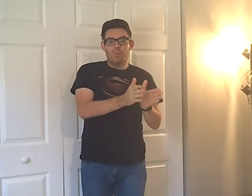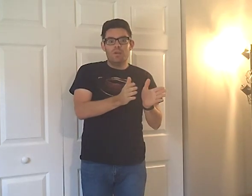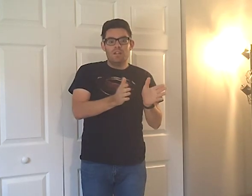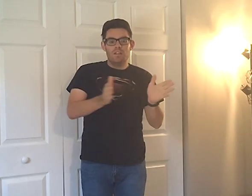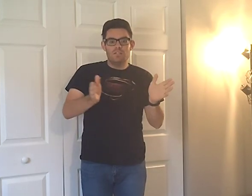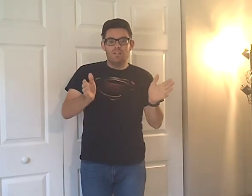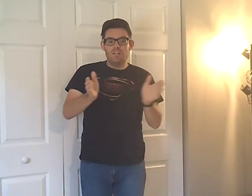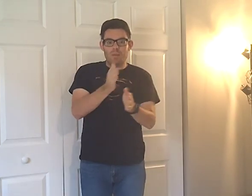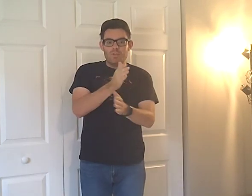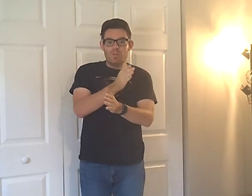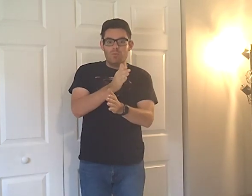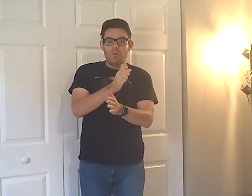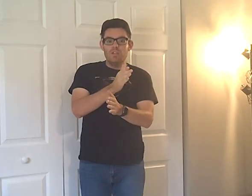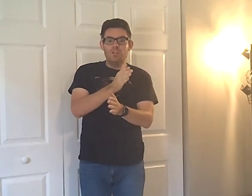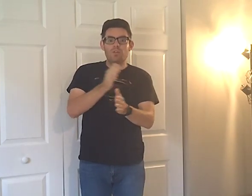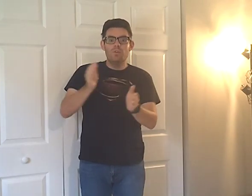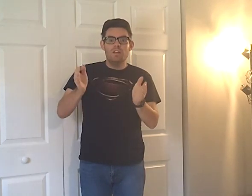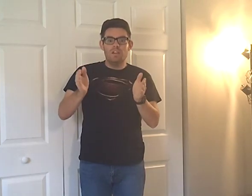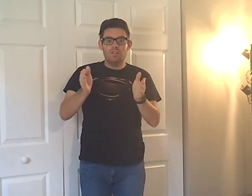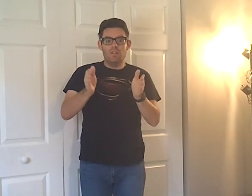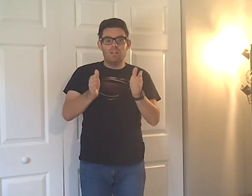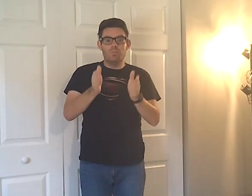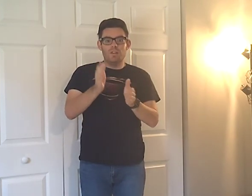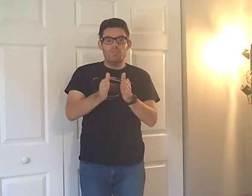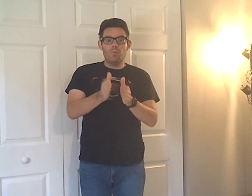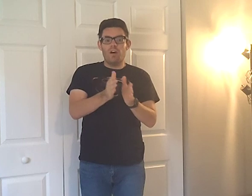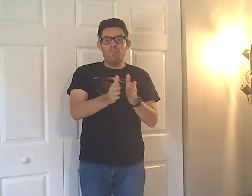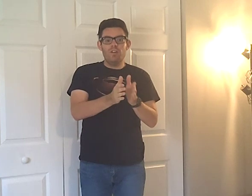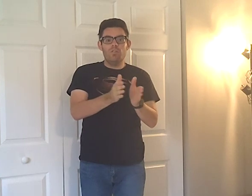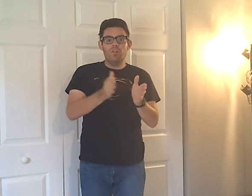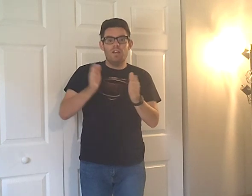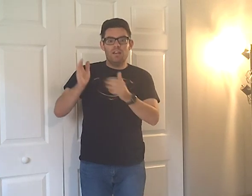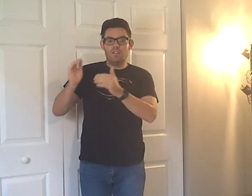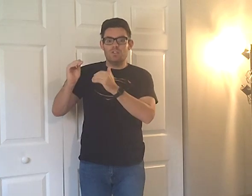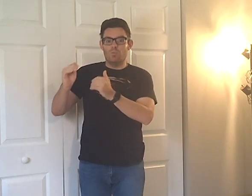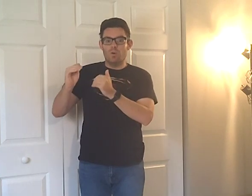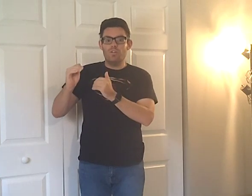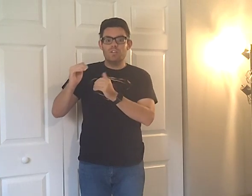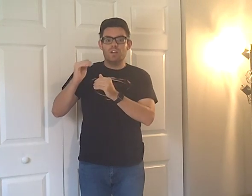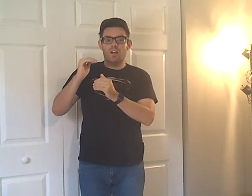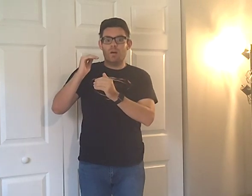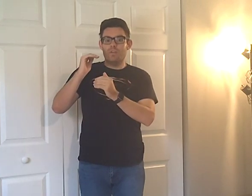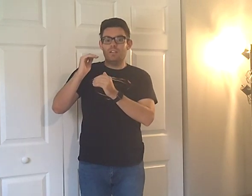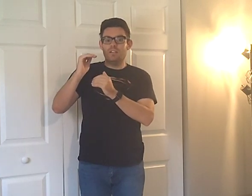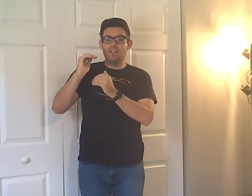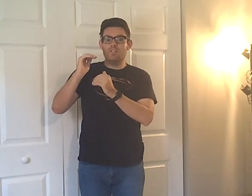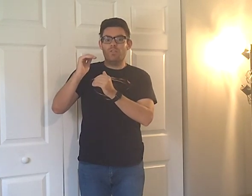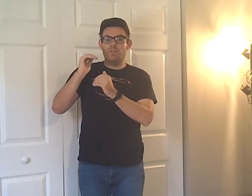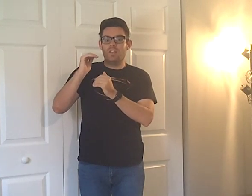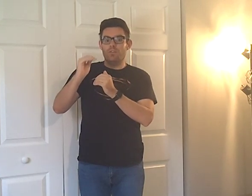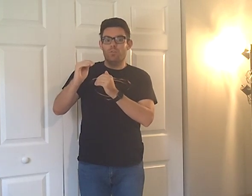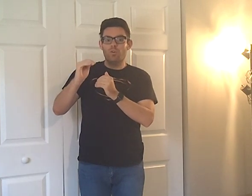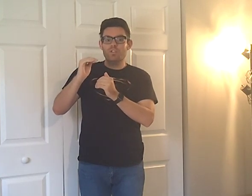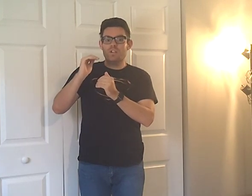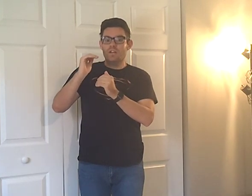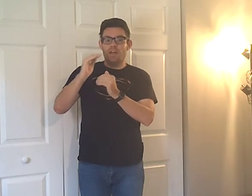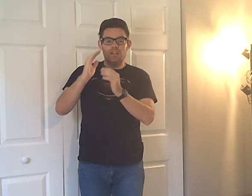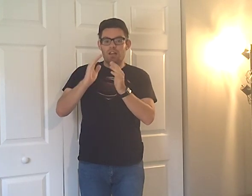them is the chemistry between the two. It is believable, I feel, and it just works. It doesn't feel like it's forced, and that